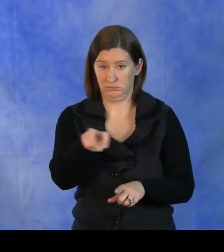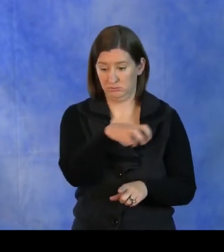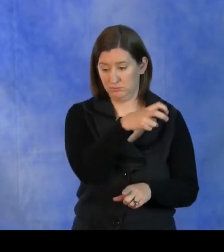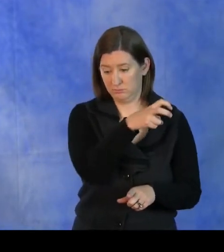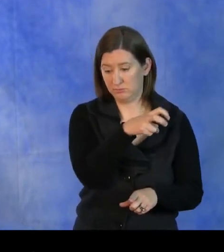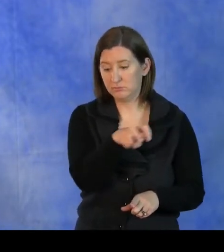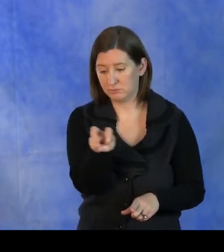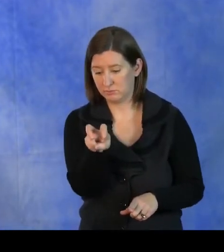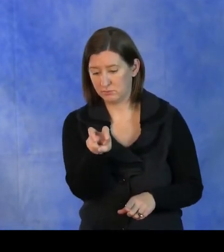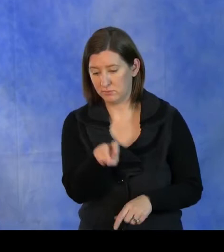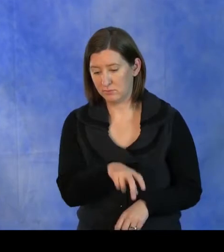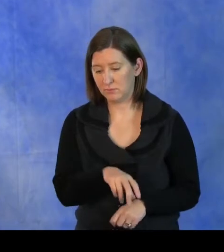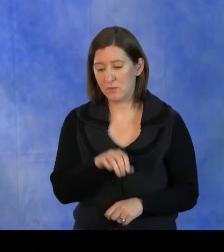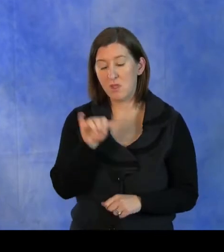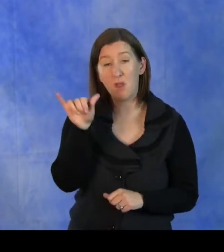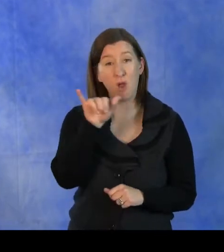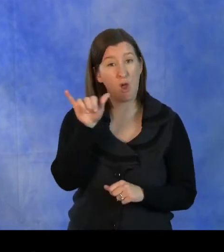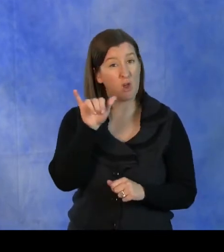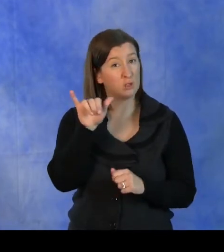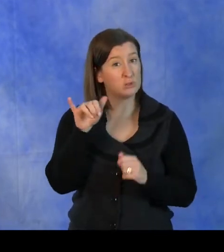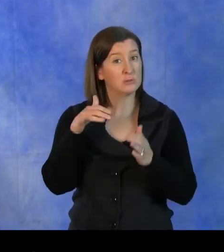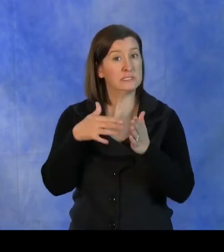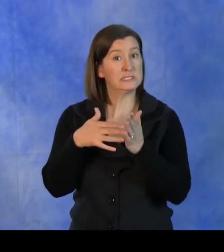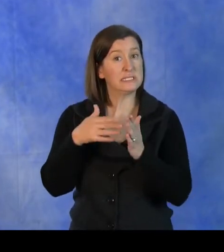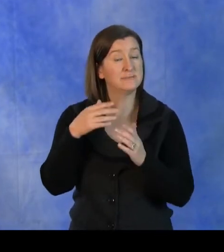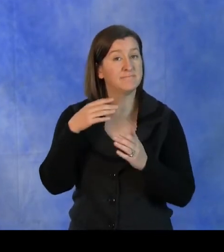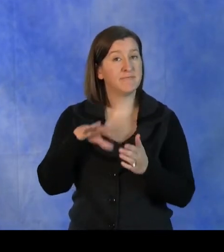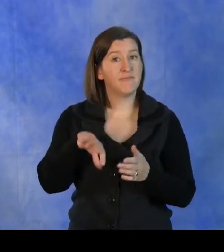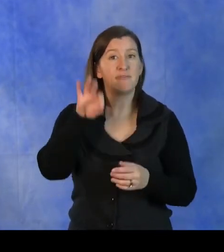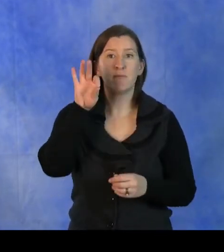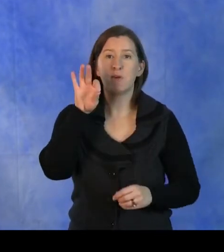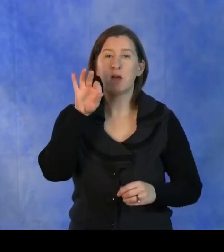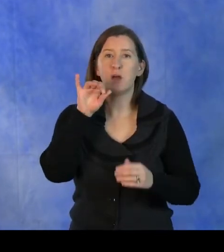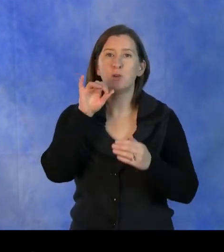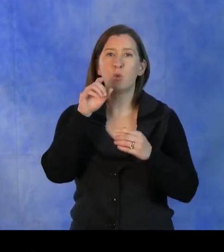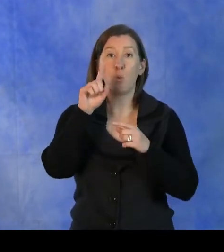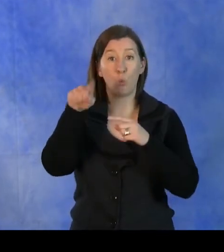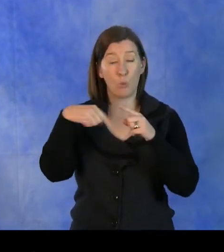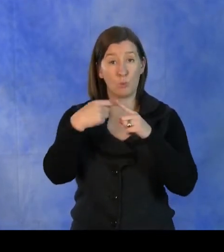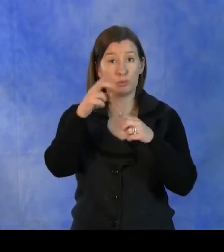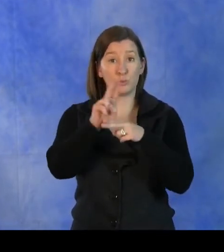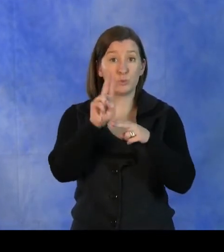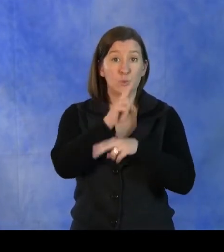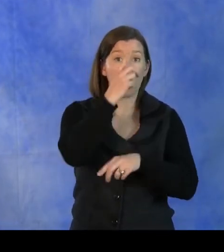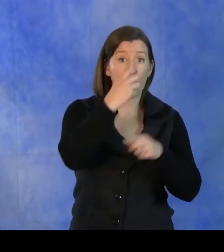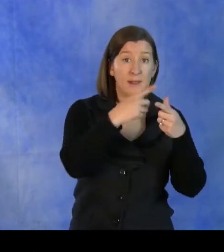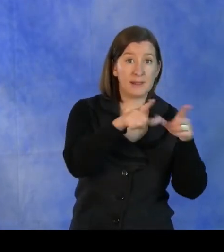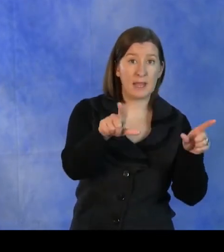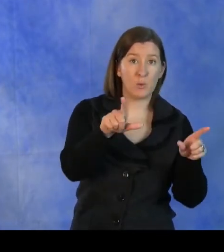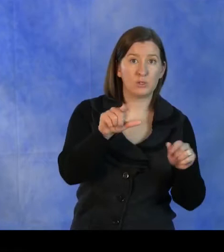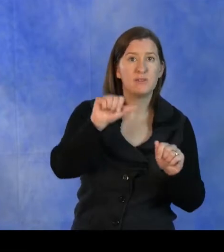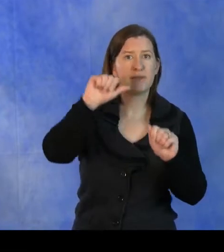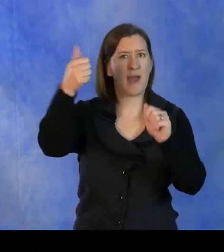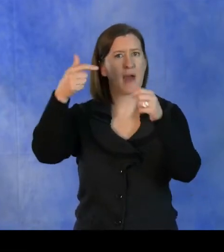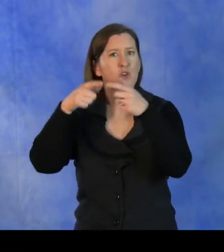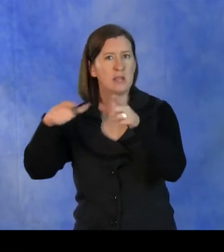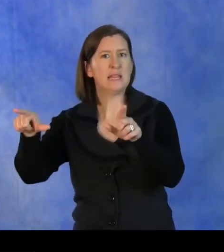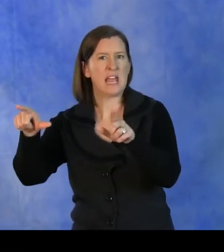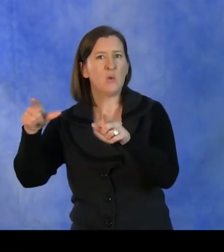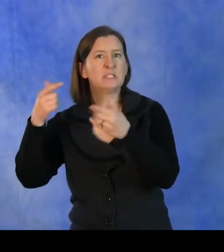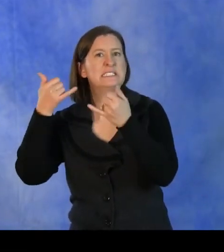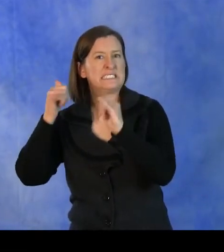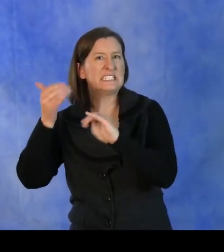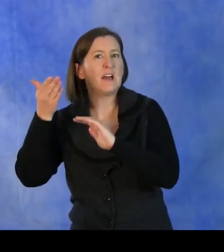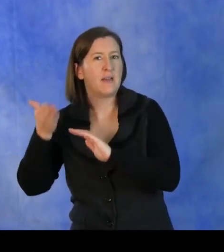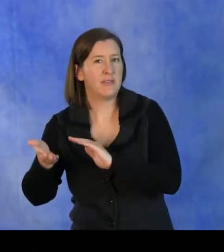Because they can use both languages and go between the two languages. Also, studies found that when they use